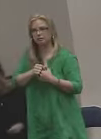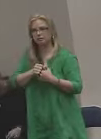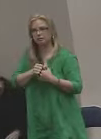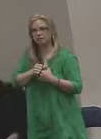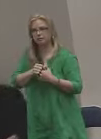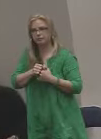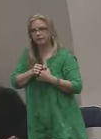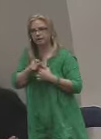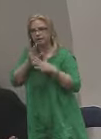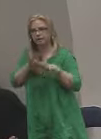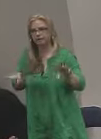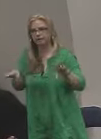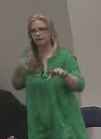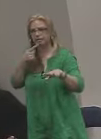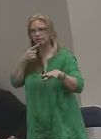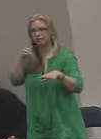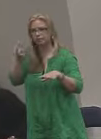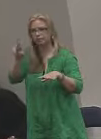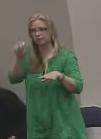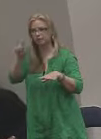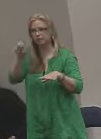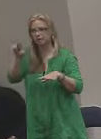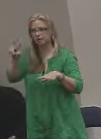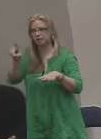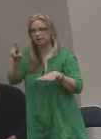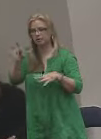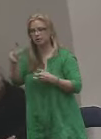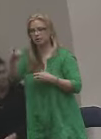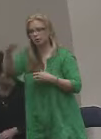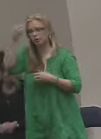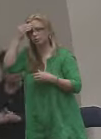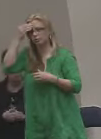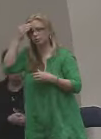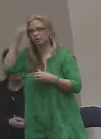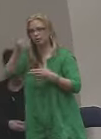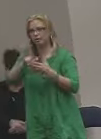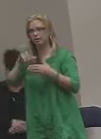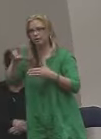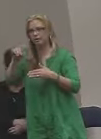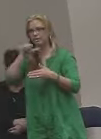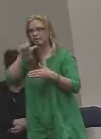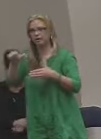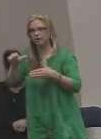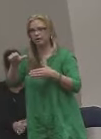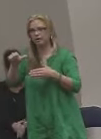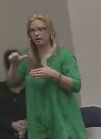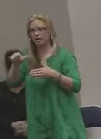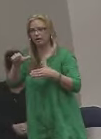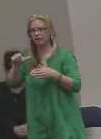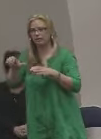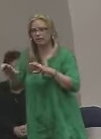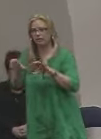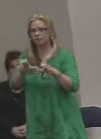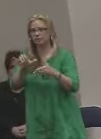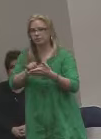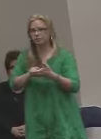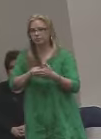it was silence, and he said, Mr. Stroud, I want you to know that I did not commit that offense.